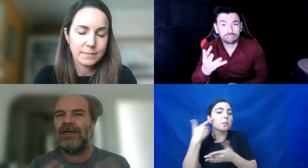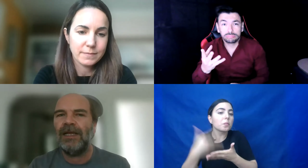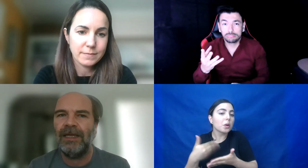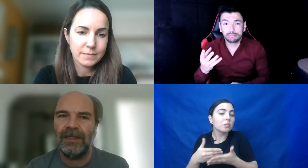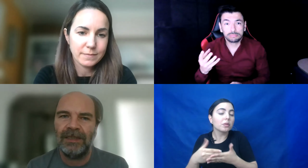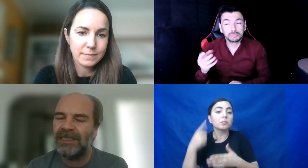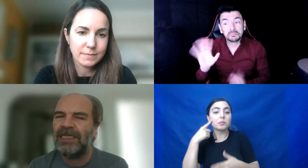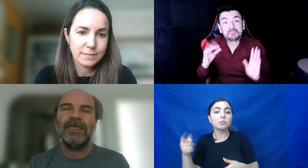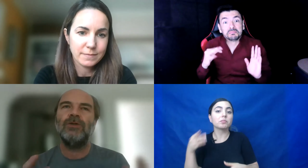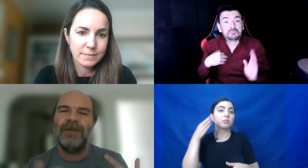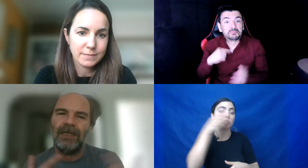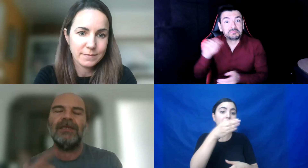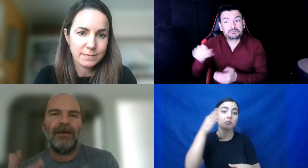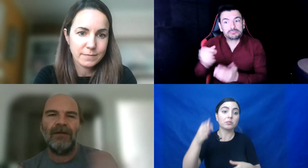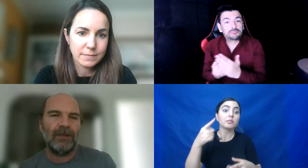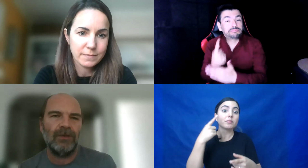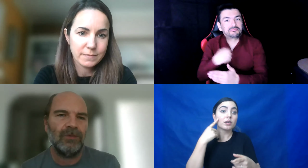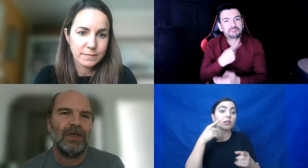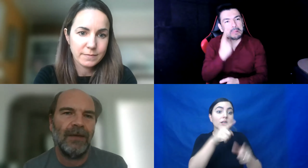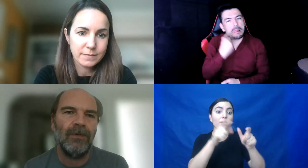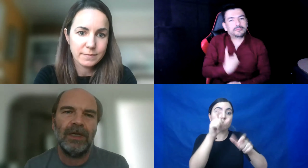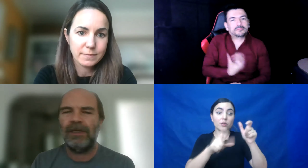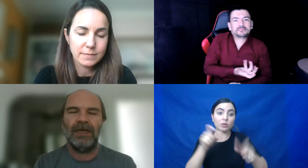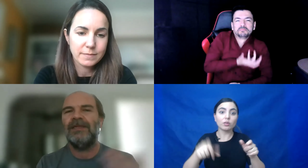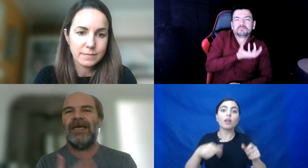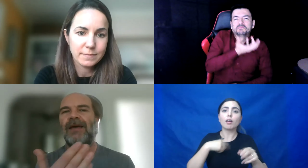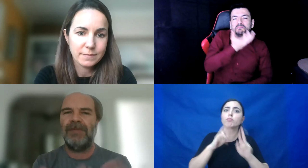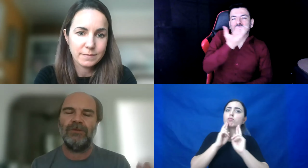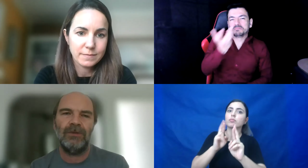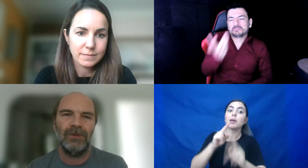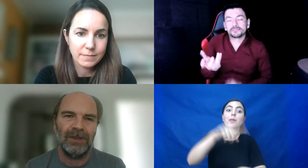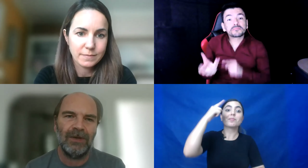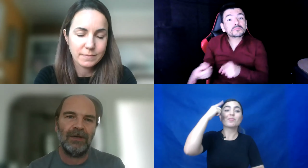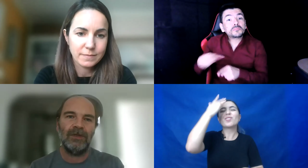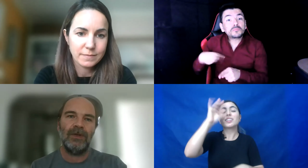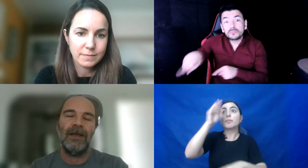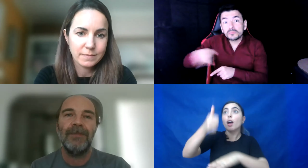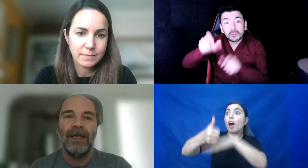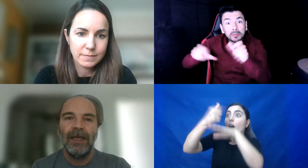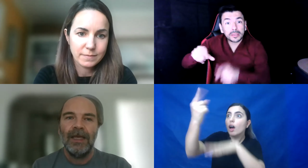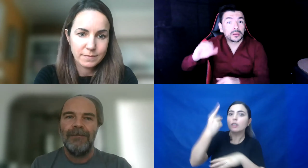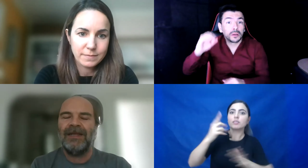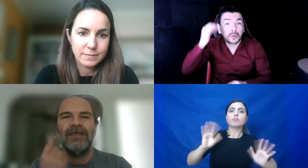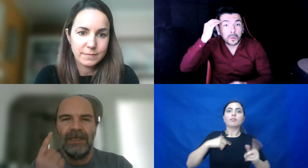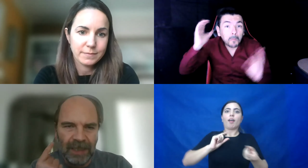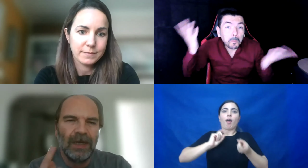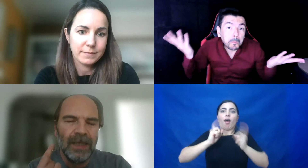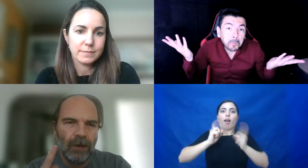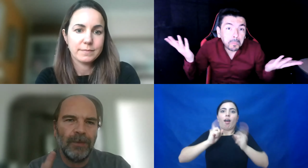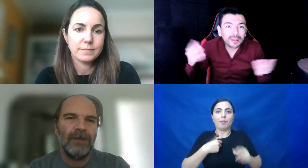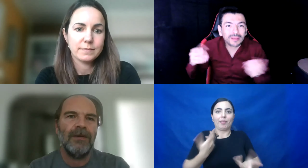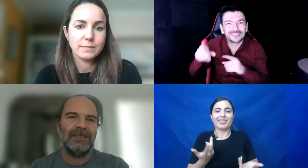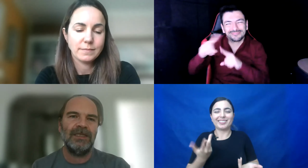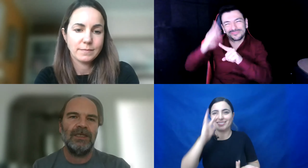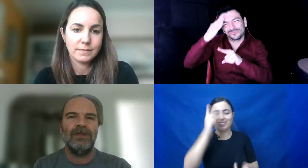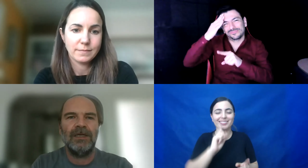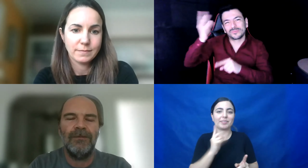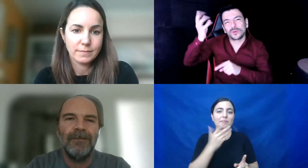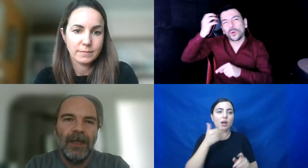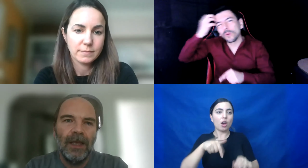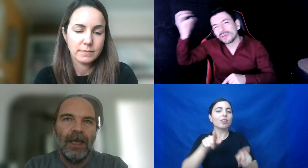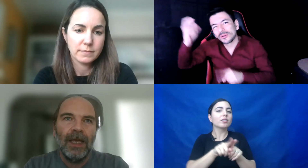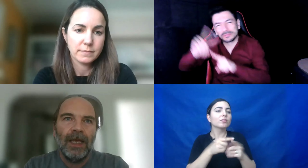could say, that could speak to people without them realizing that they were talking to public officials, to try